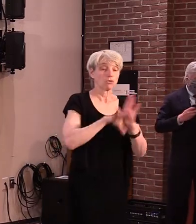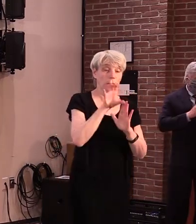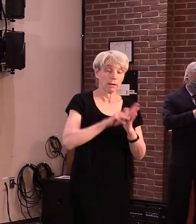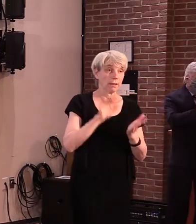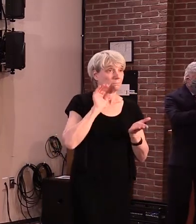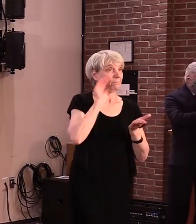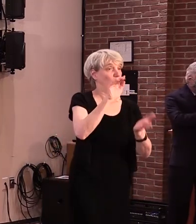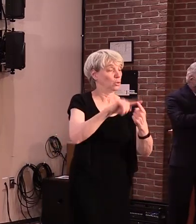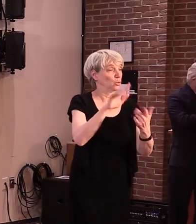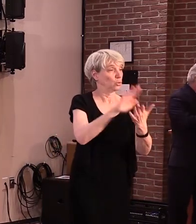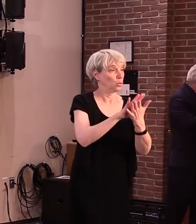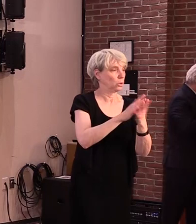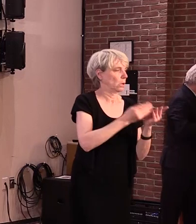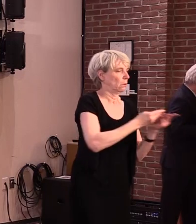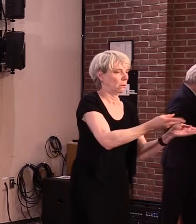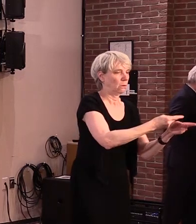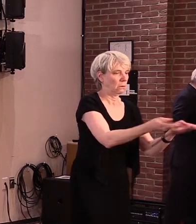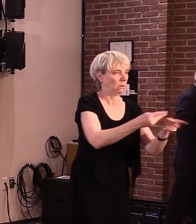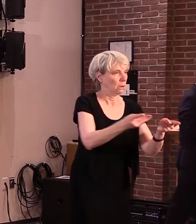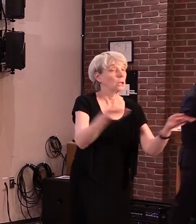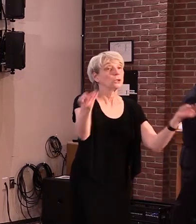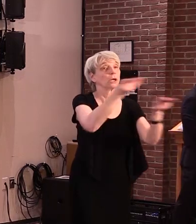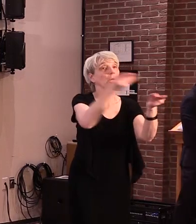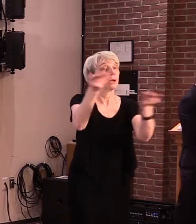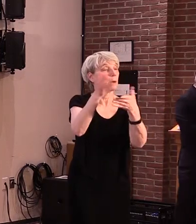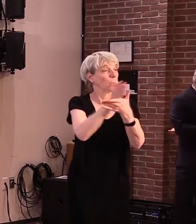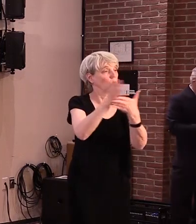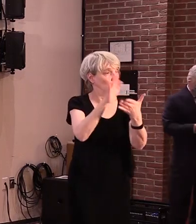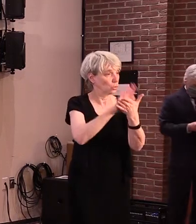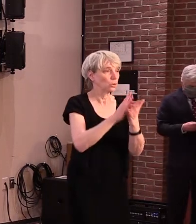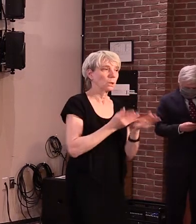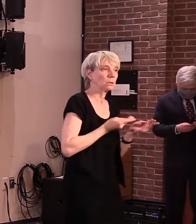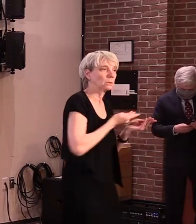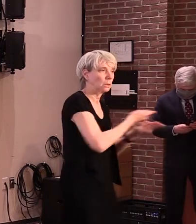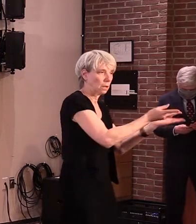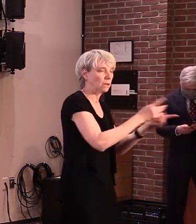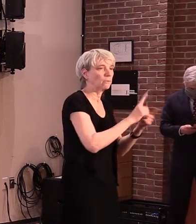widely amongst themselves and for homeschooling parents as well.